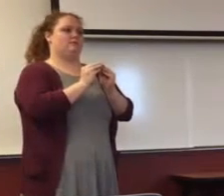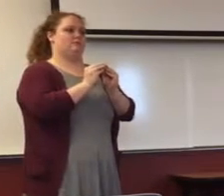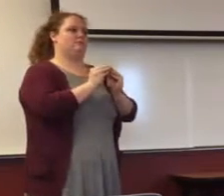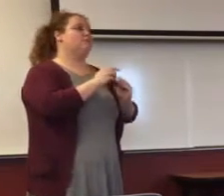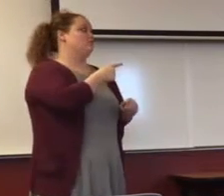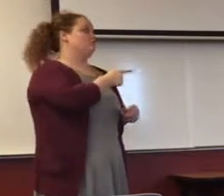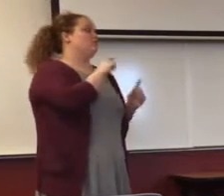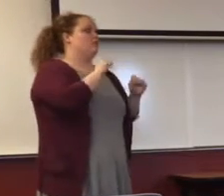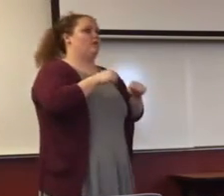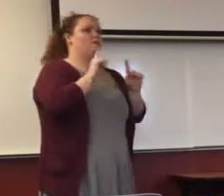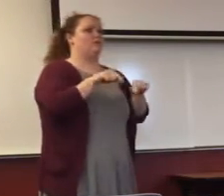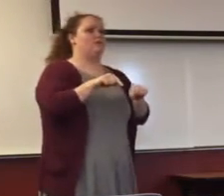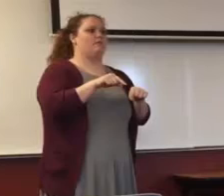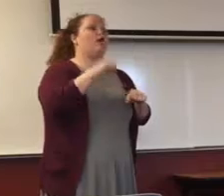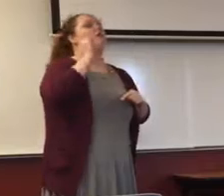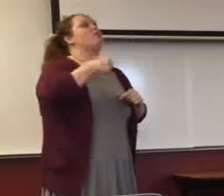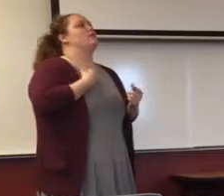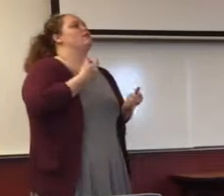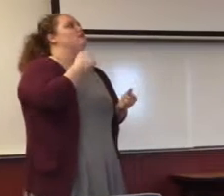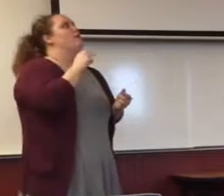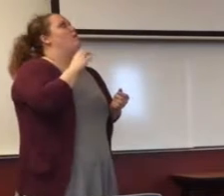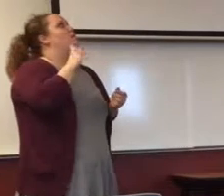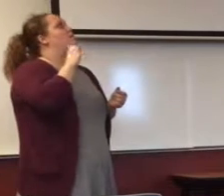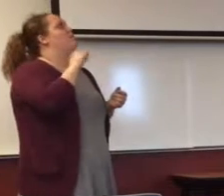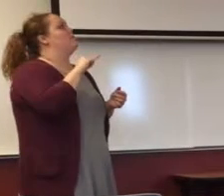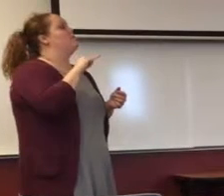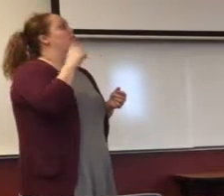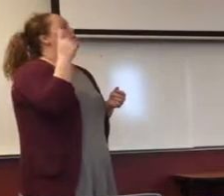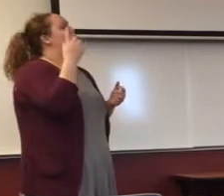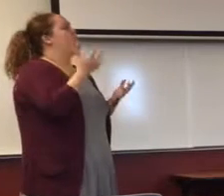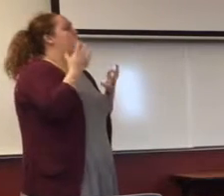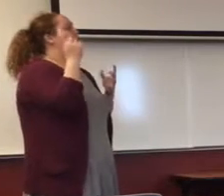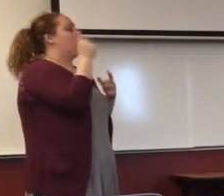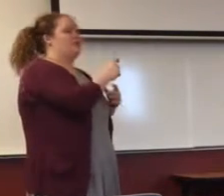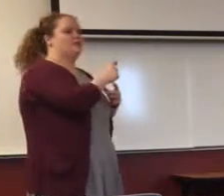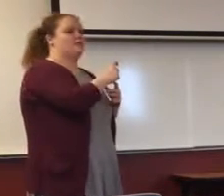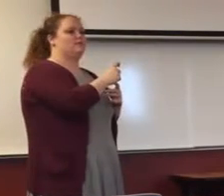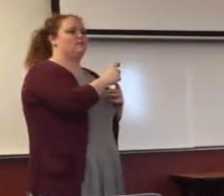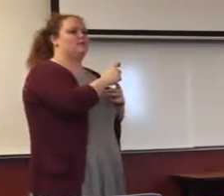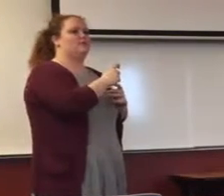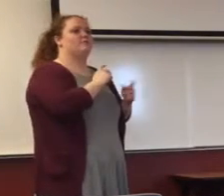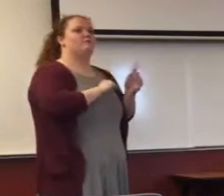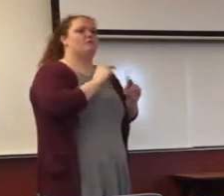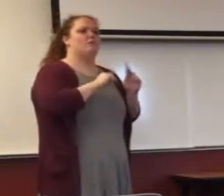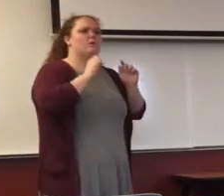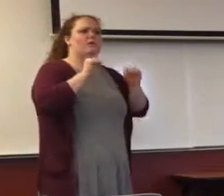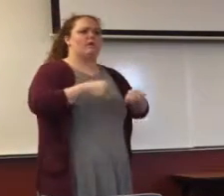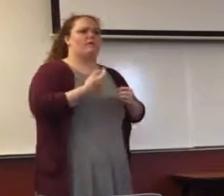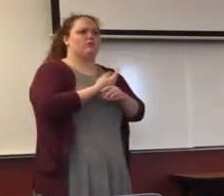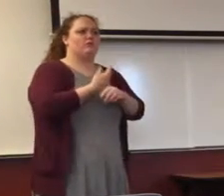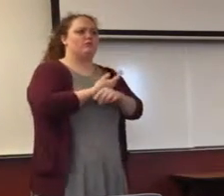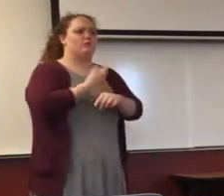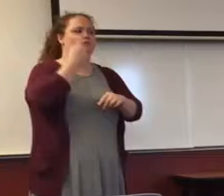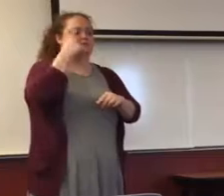ask Amy, can first year students use this for their professional development? That I feel like it, should be- yeah, Yeah. I mean, it's an holiday